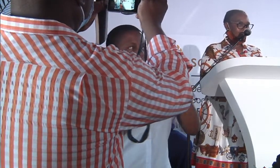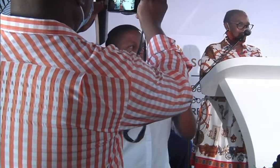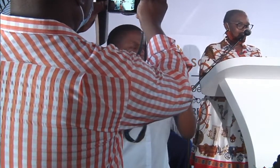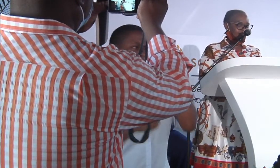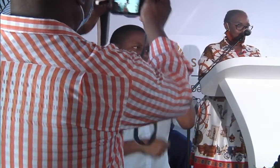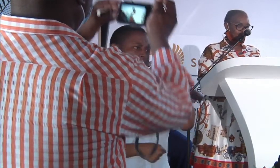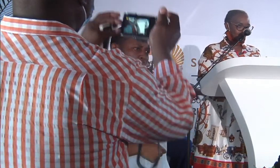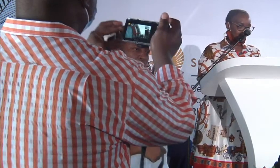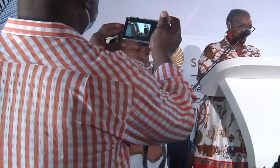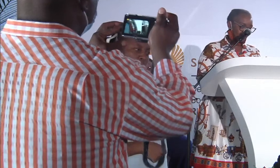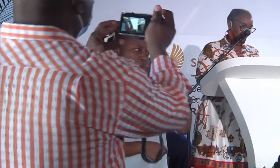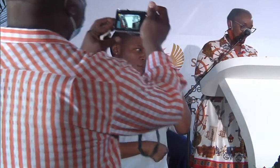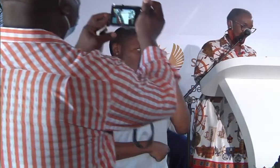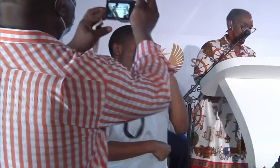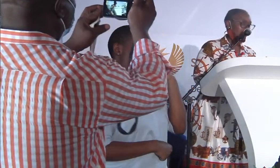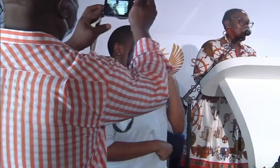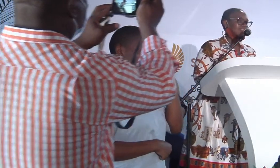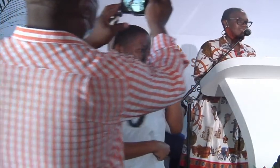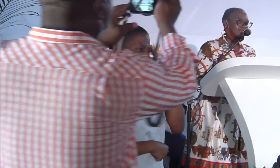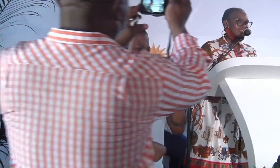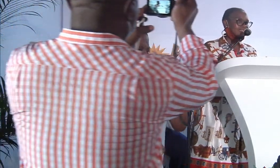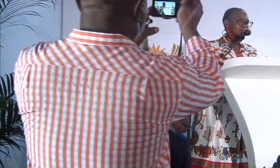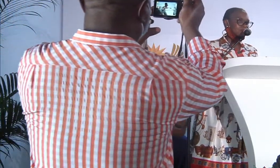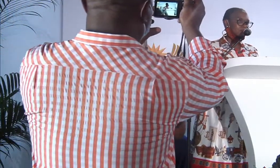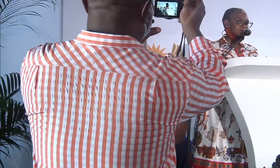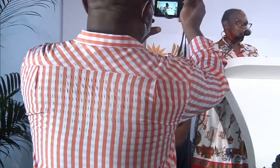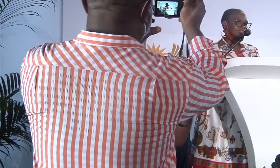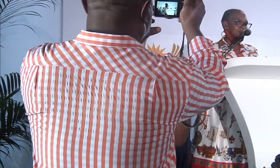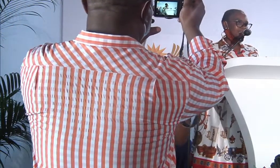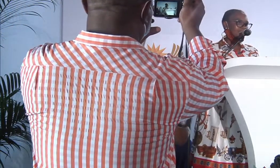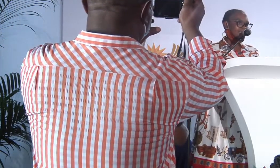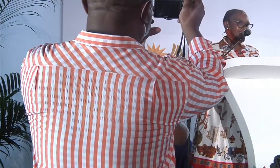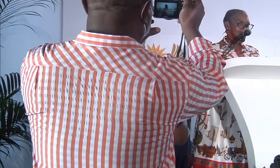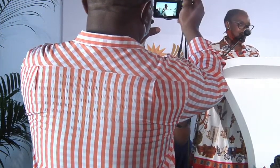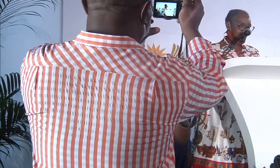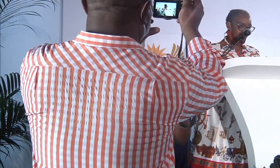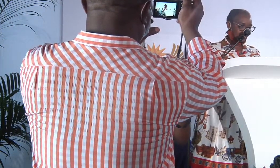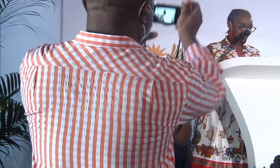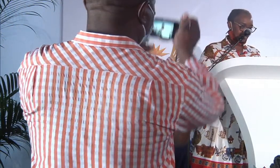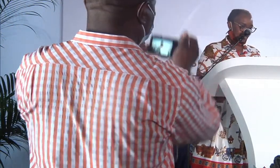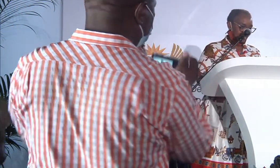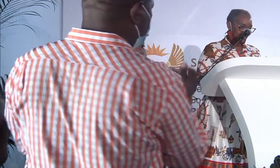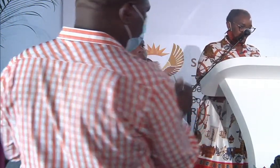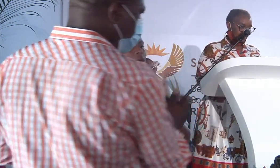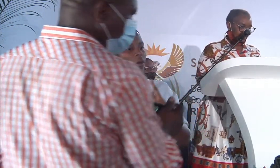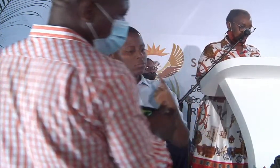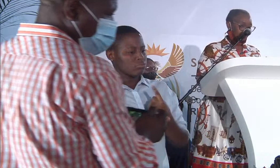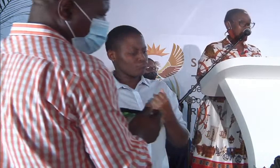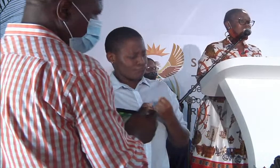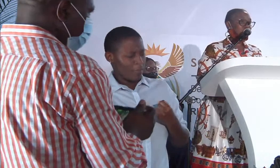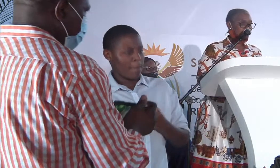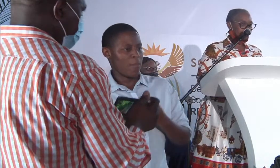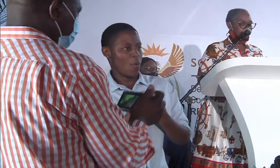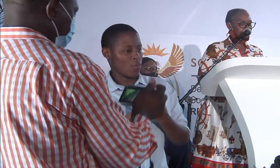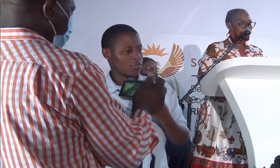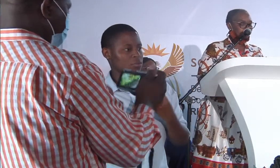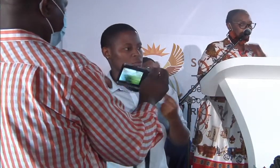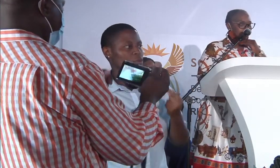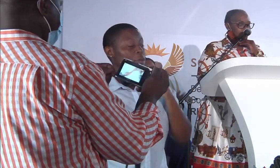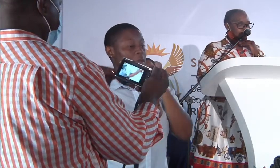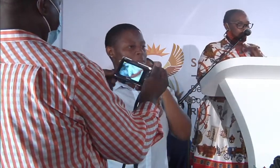of the, one of our key people in making things differently and breaking new